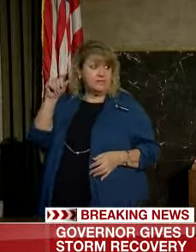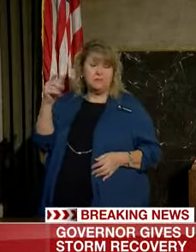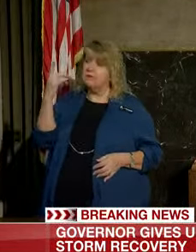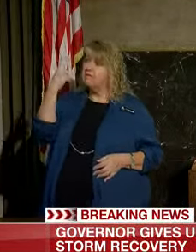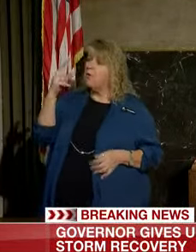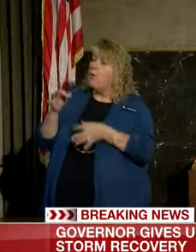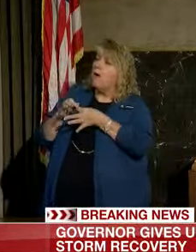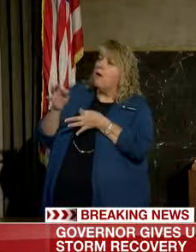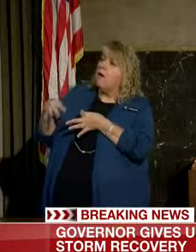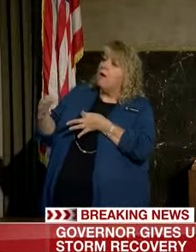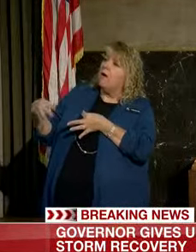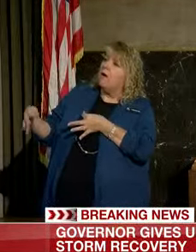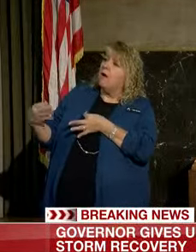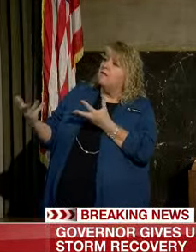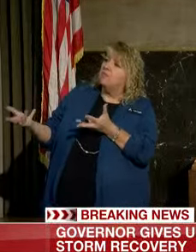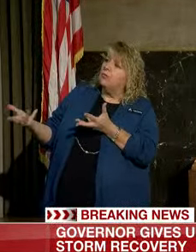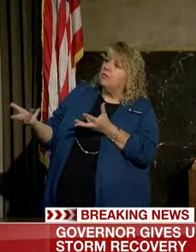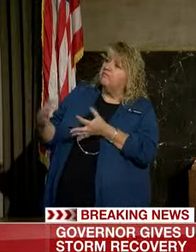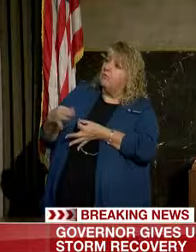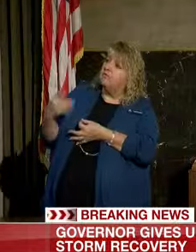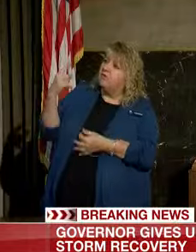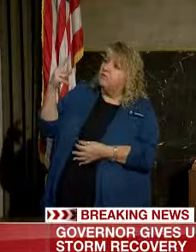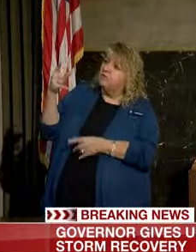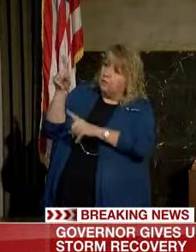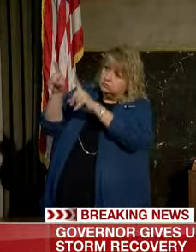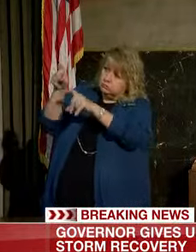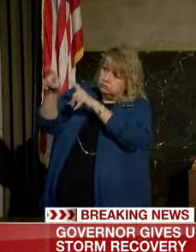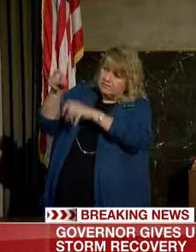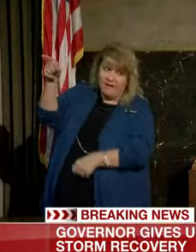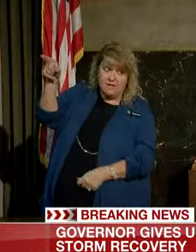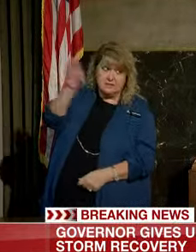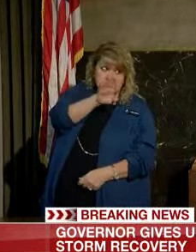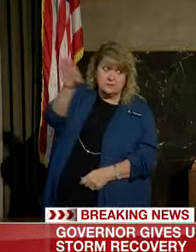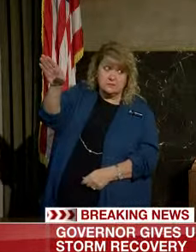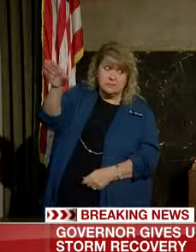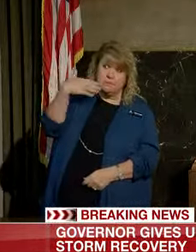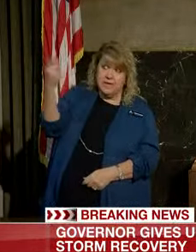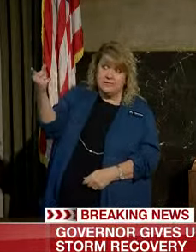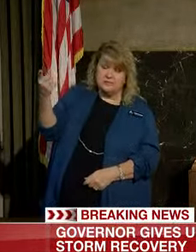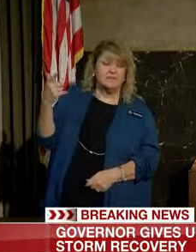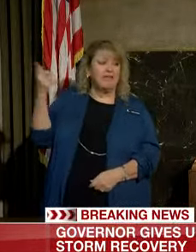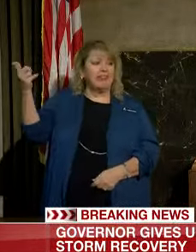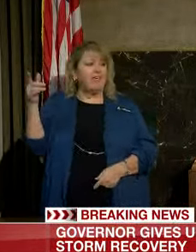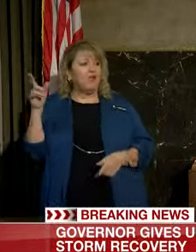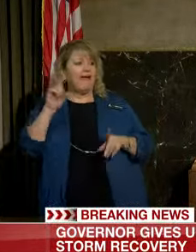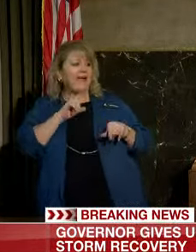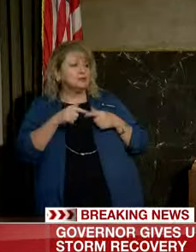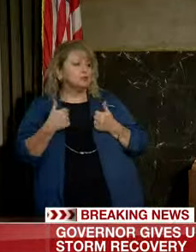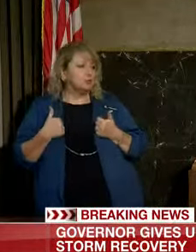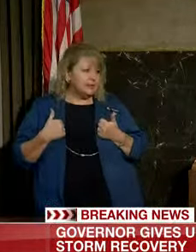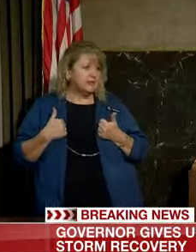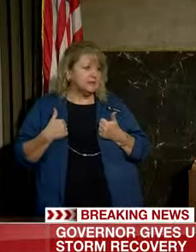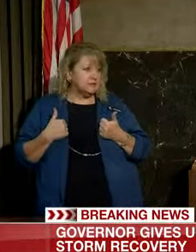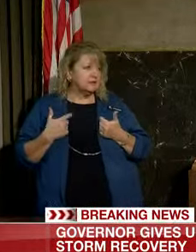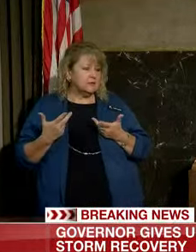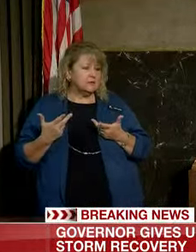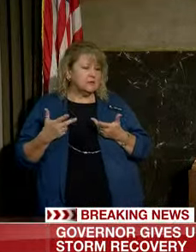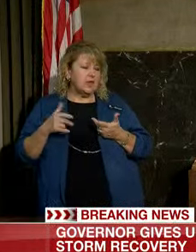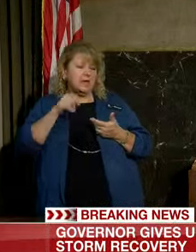what is causing the delay, what information are they still trying to gather or to refine or so forth to drive